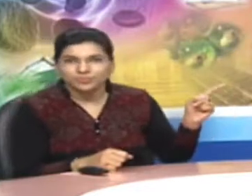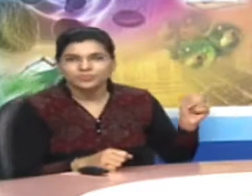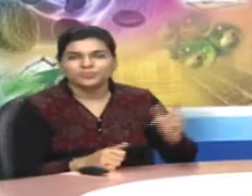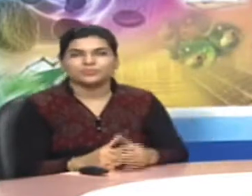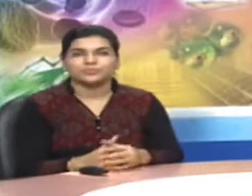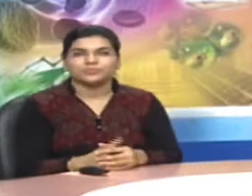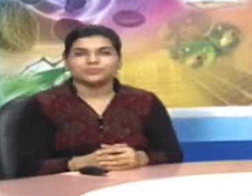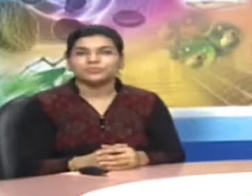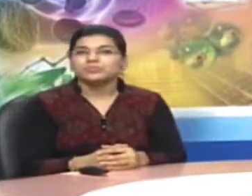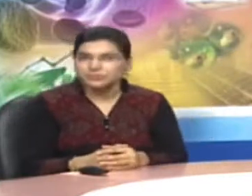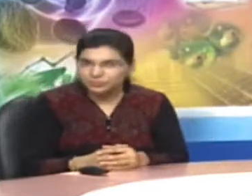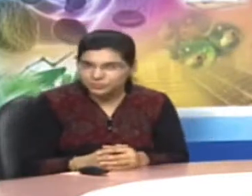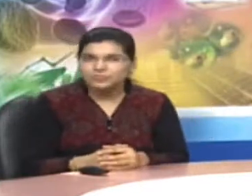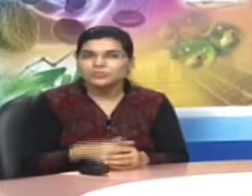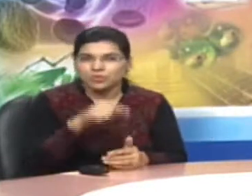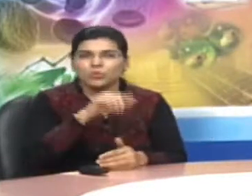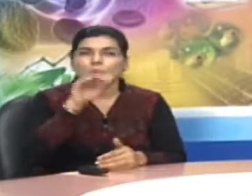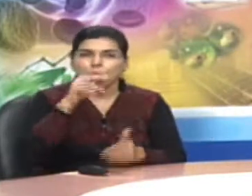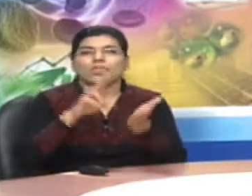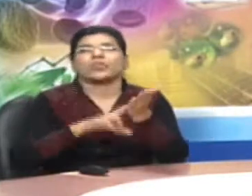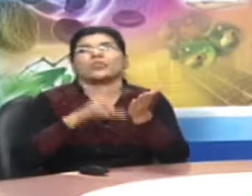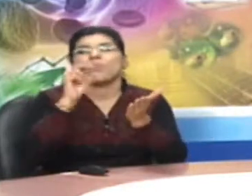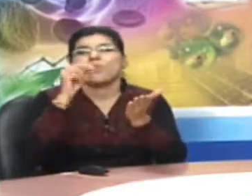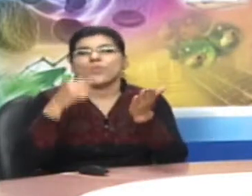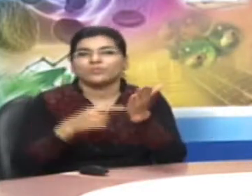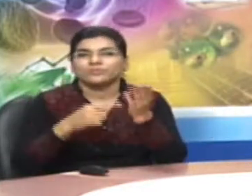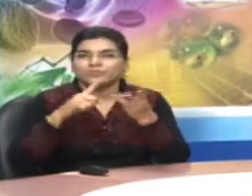to write certain comments on it.